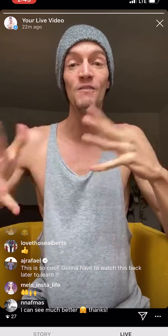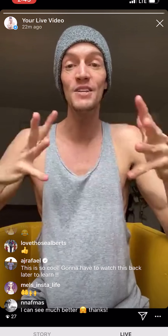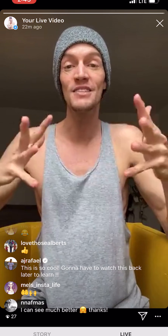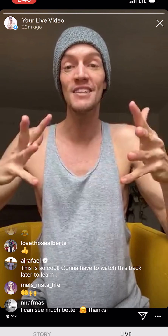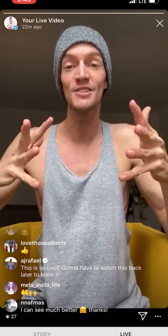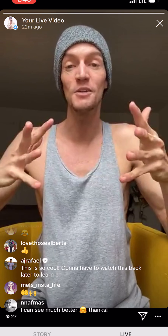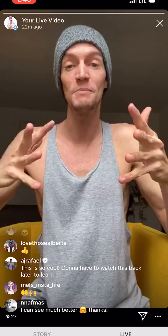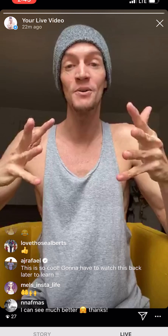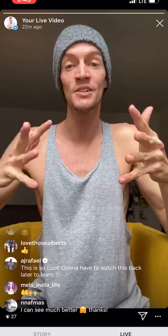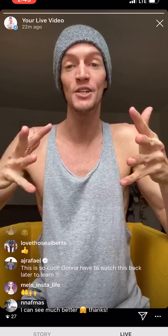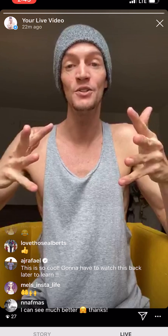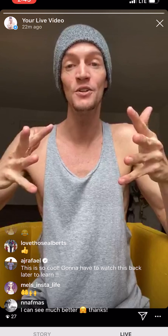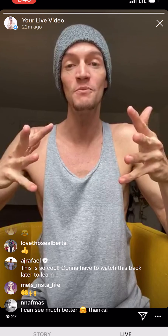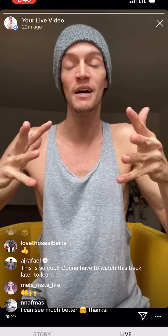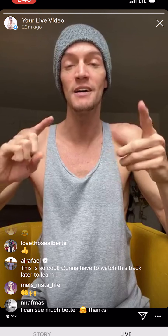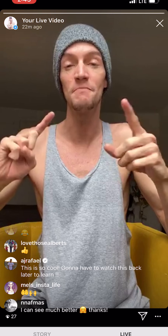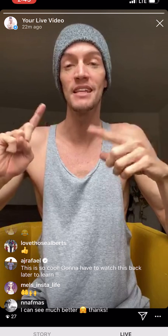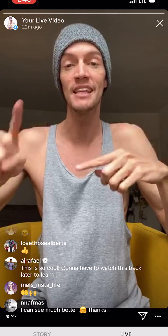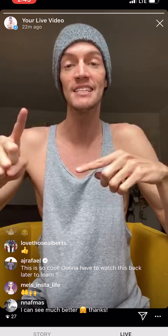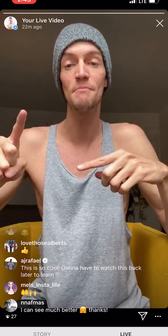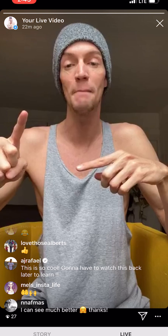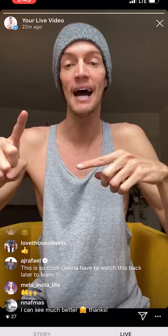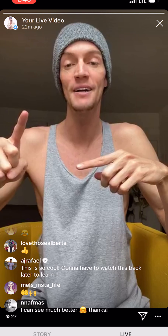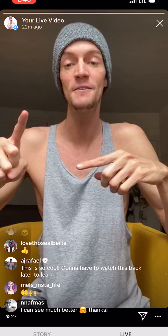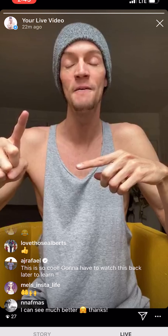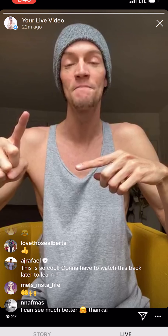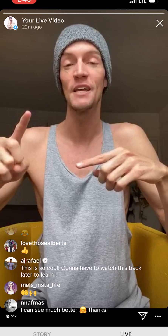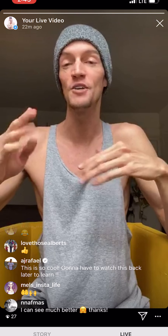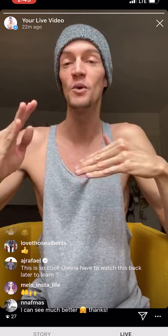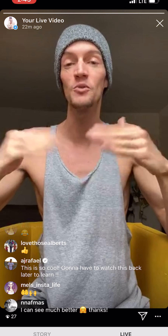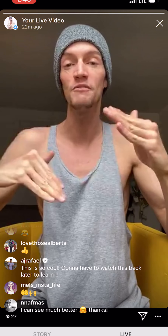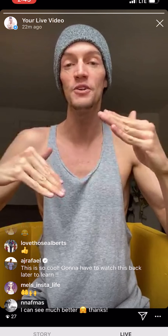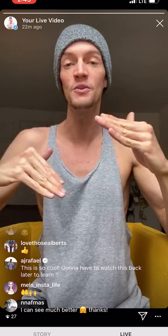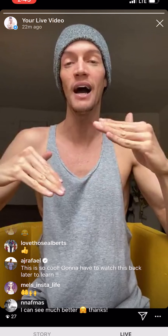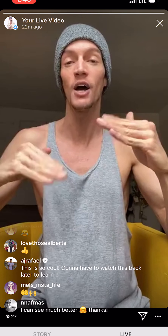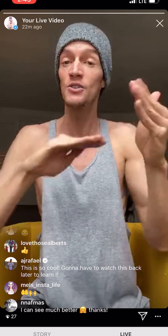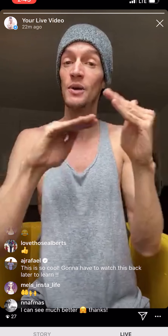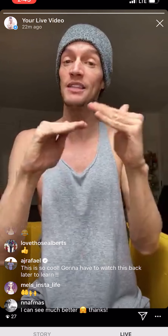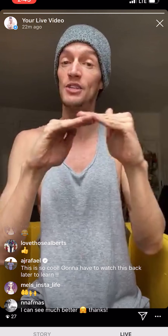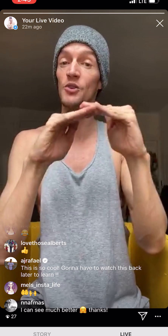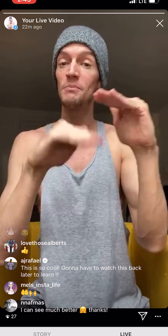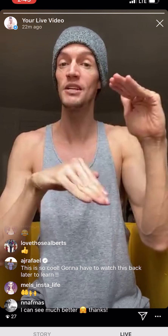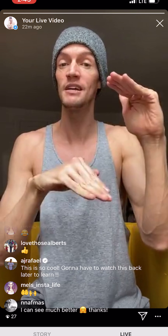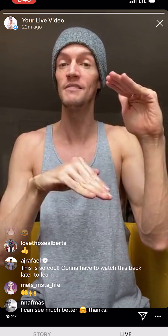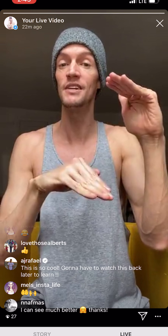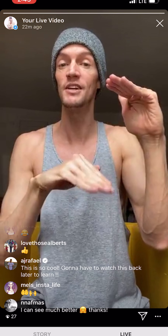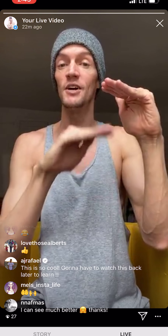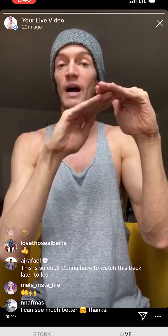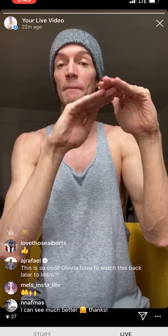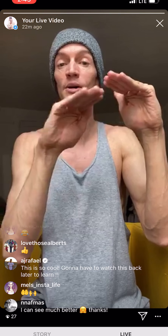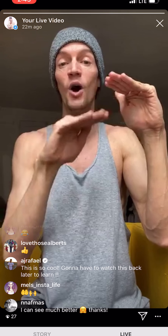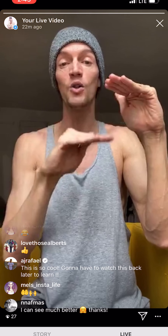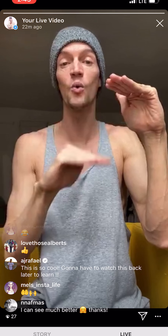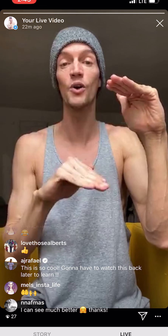these lessons are going to be posted on YouTube. Um, the link is in my bio. If you want to review, I also, in the description of the video, I put all the words.